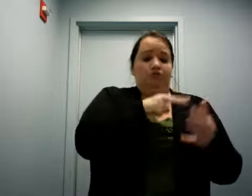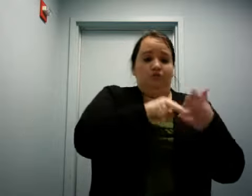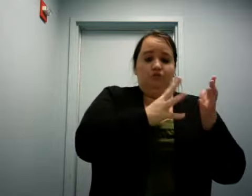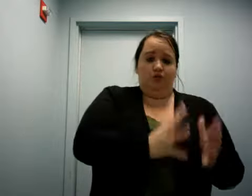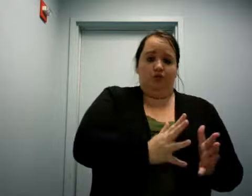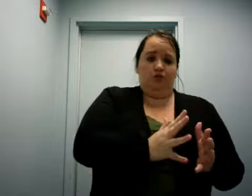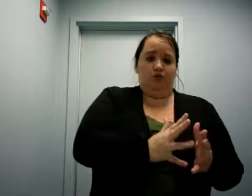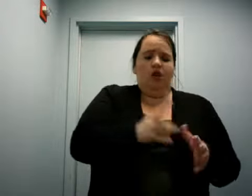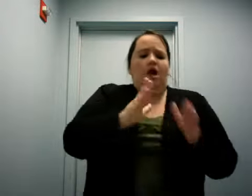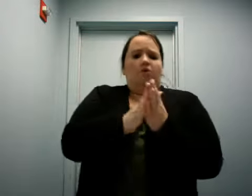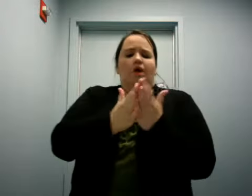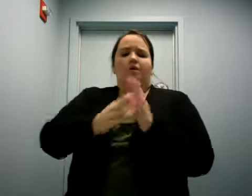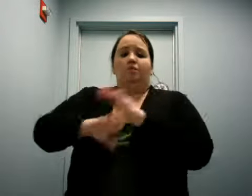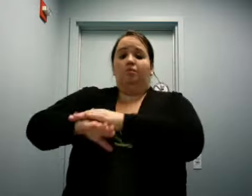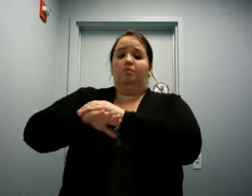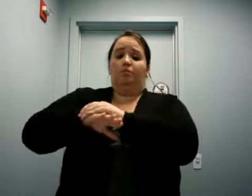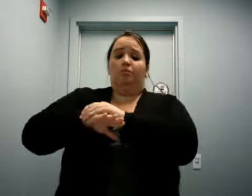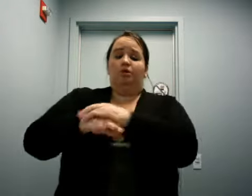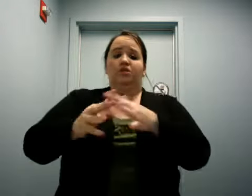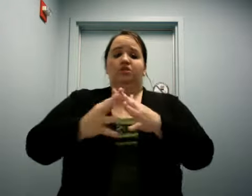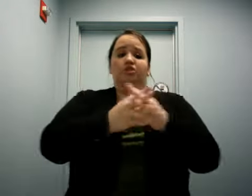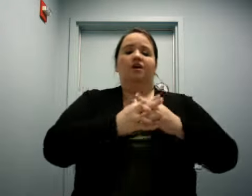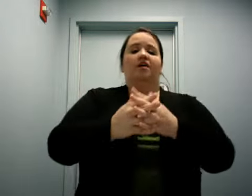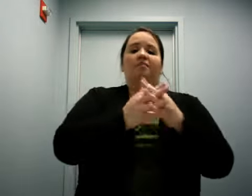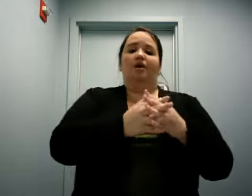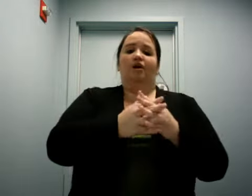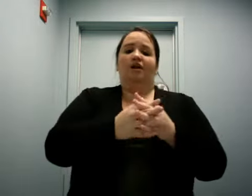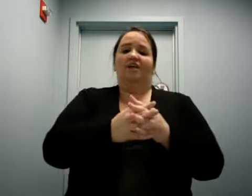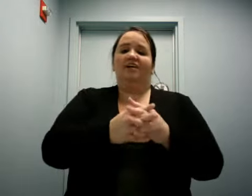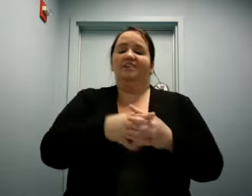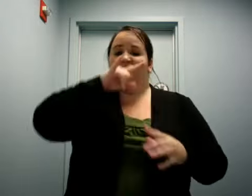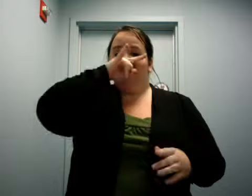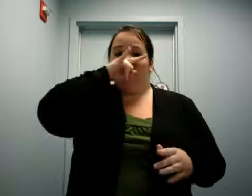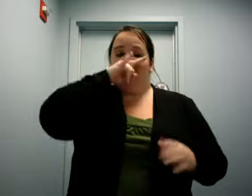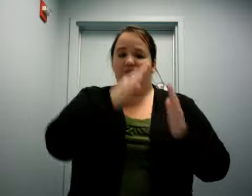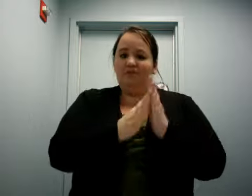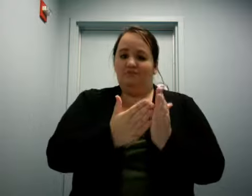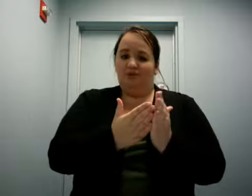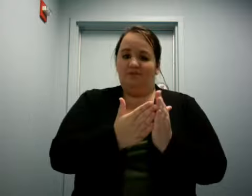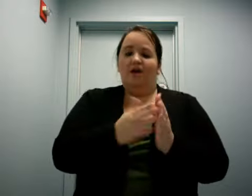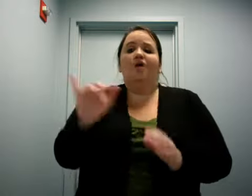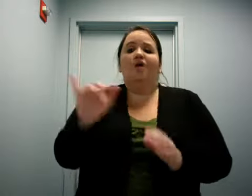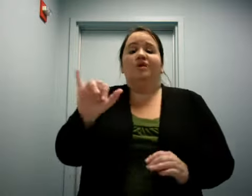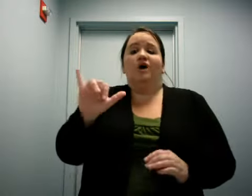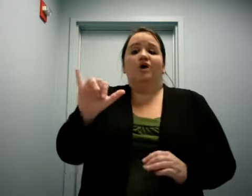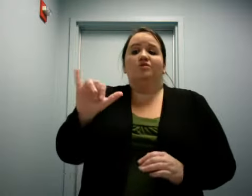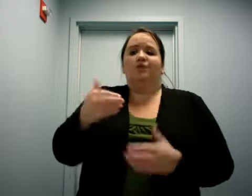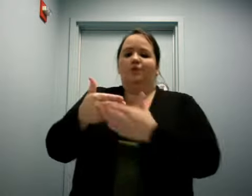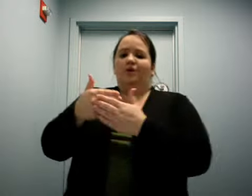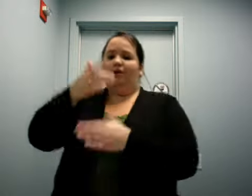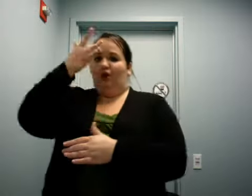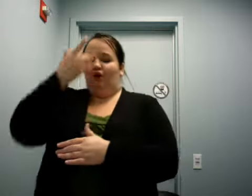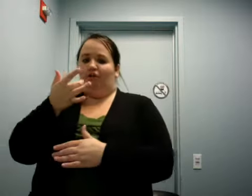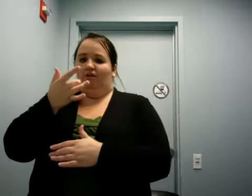were British and American children's books. I was also an early writer and when I began to write at about